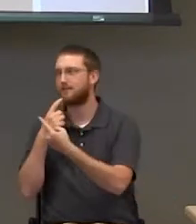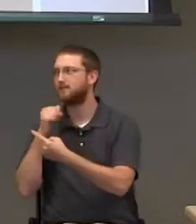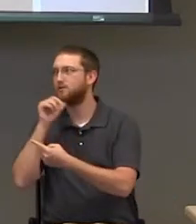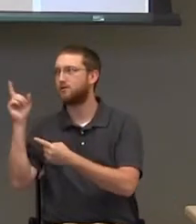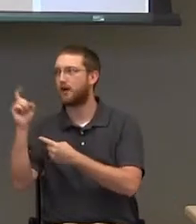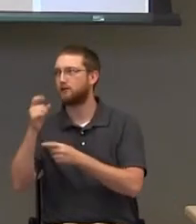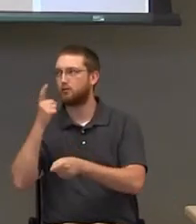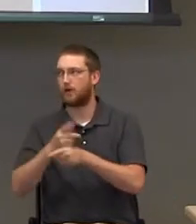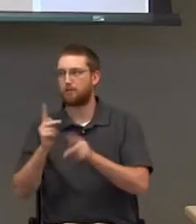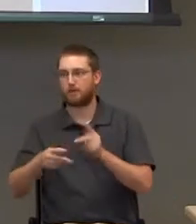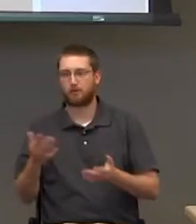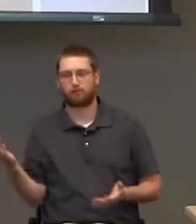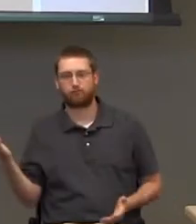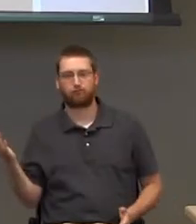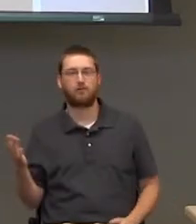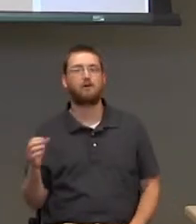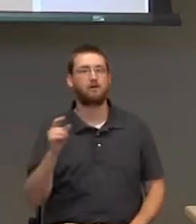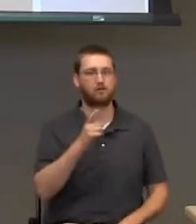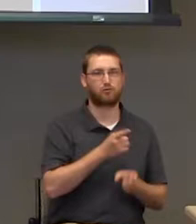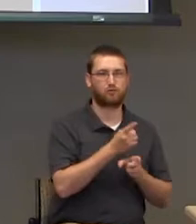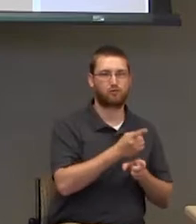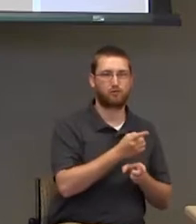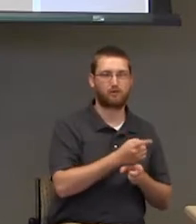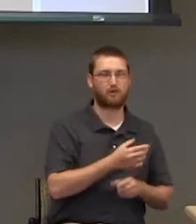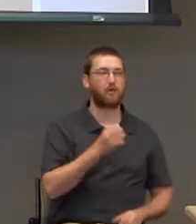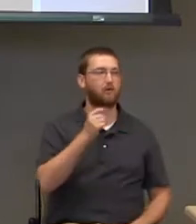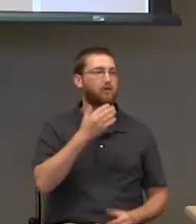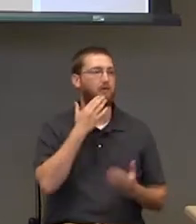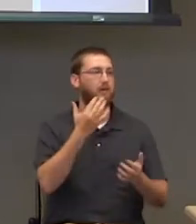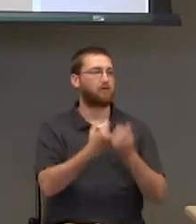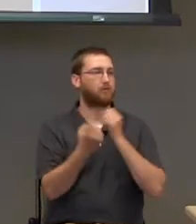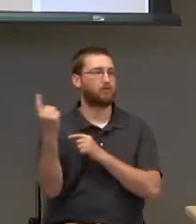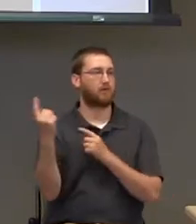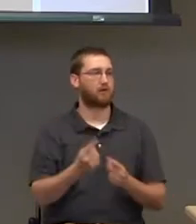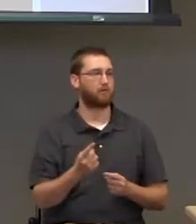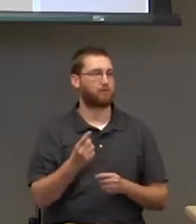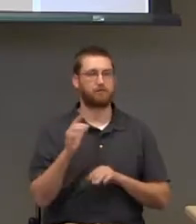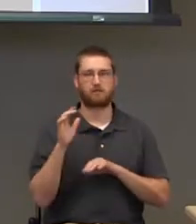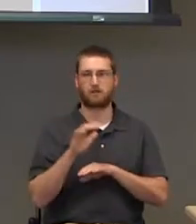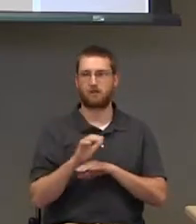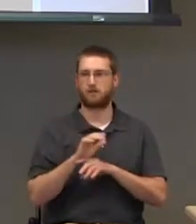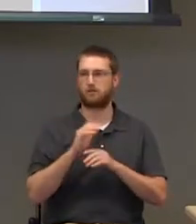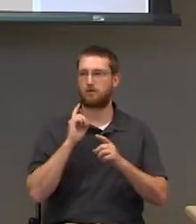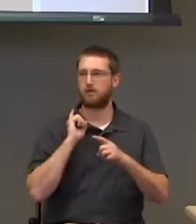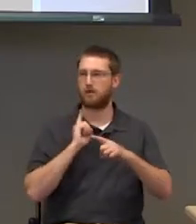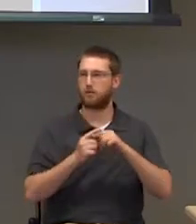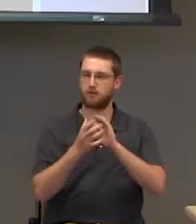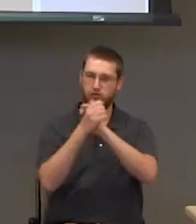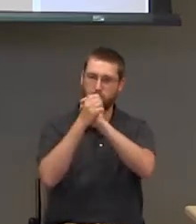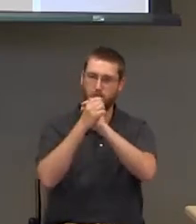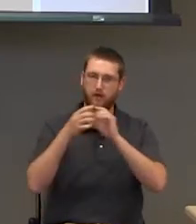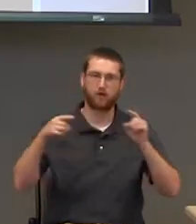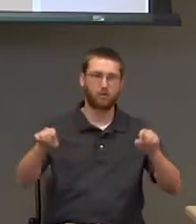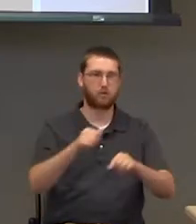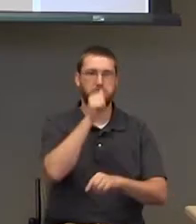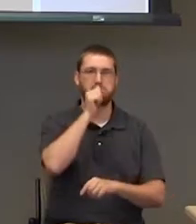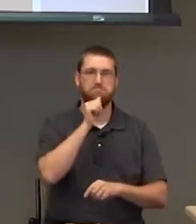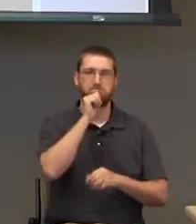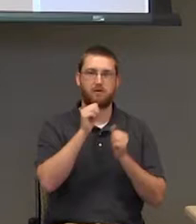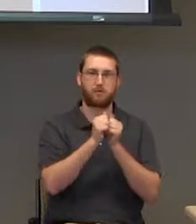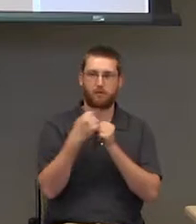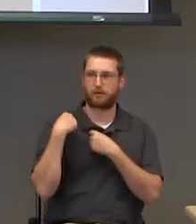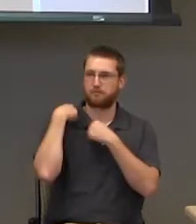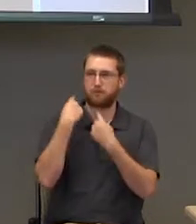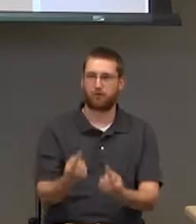That is apparently true. But I want to thank you all for coming, and I also want to congratulate you all for making it this far with me.